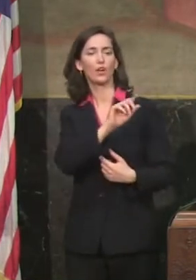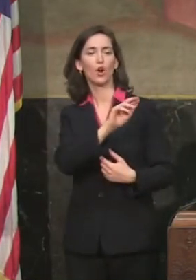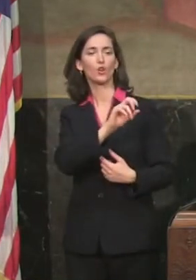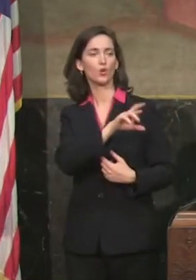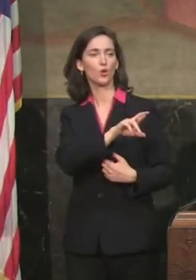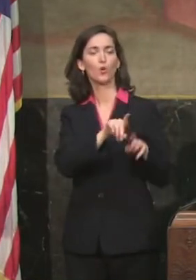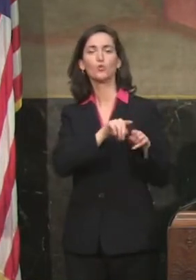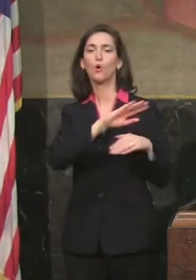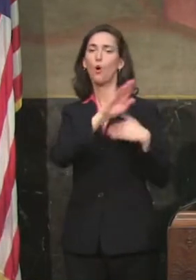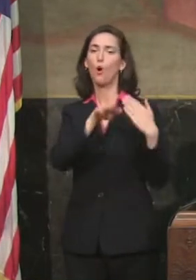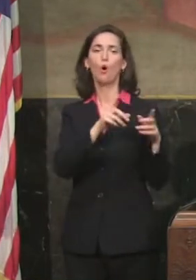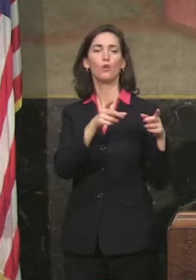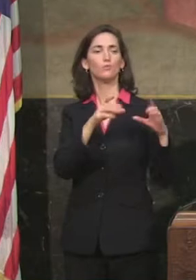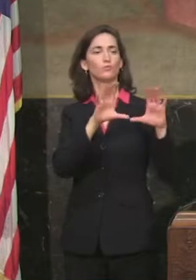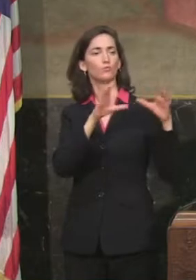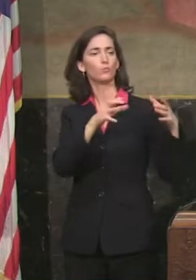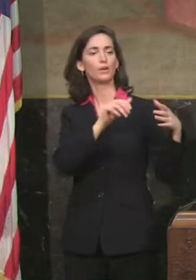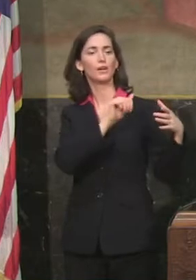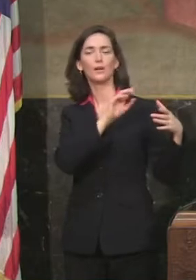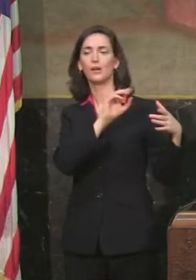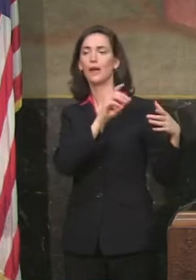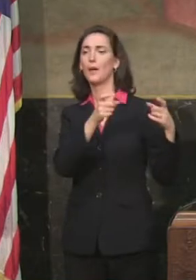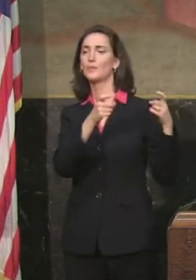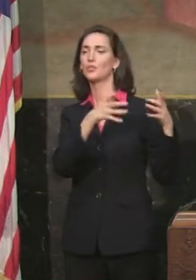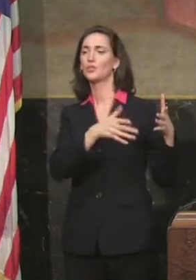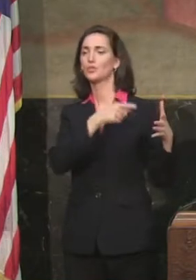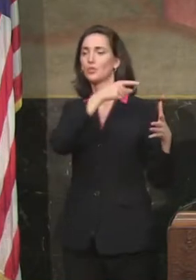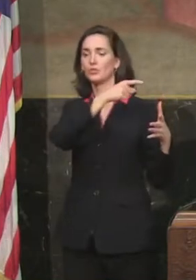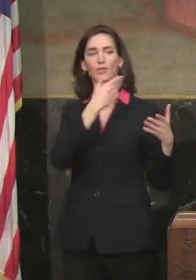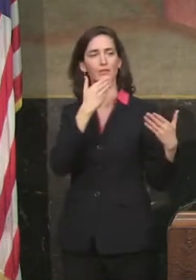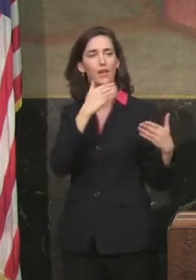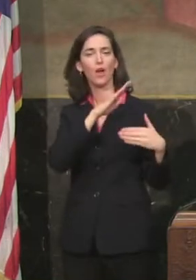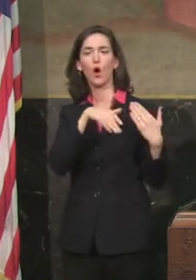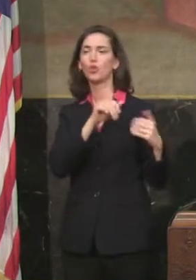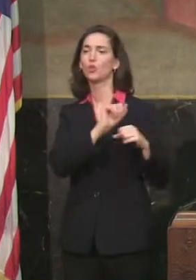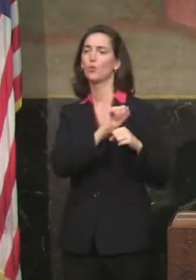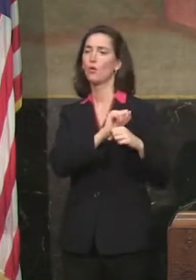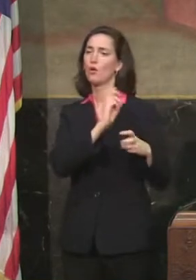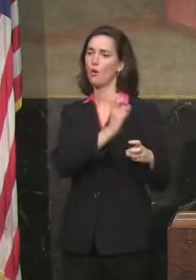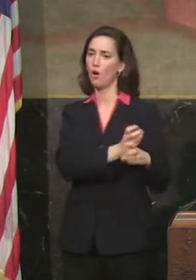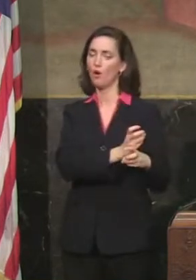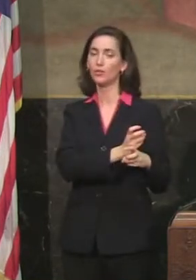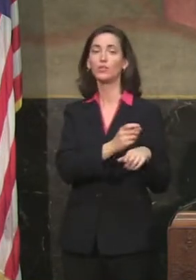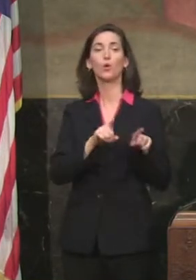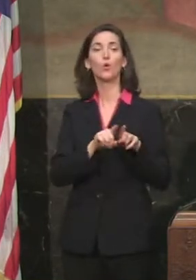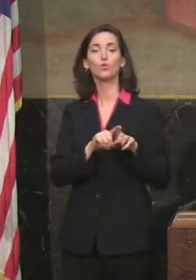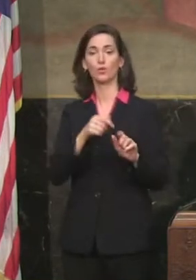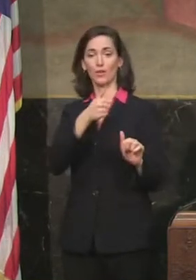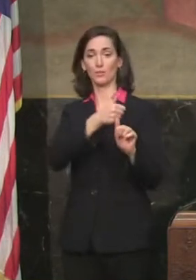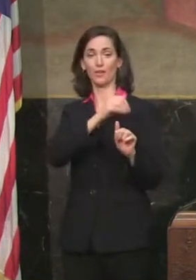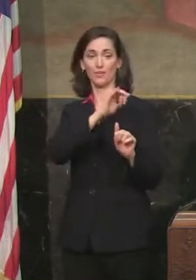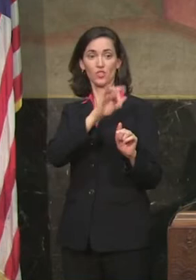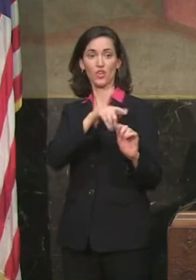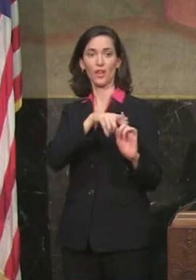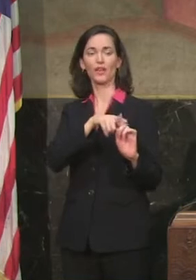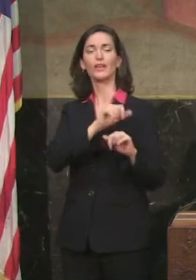of Administration for their hard work and the consistent way that he approaches his job